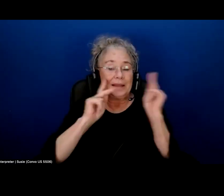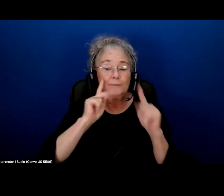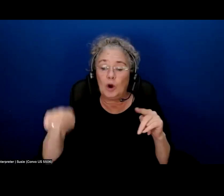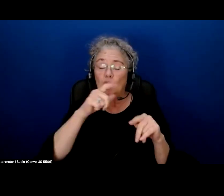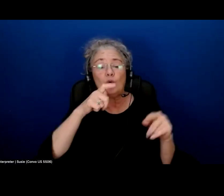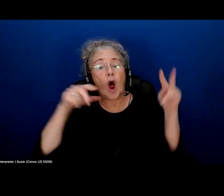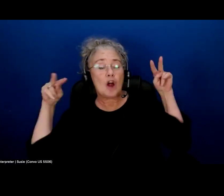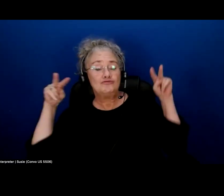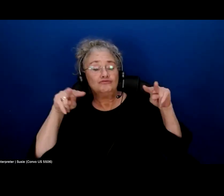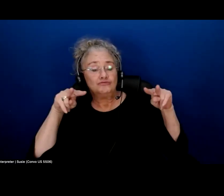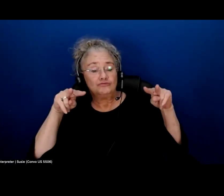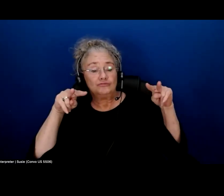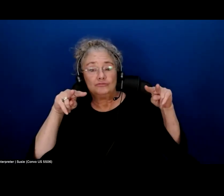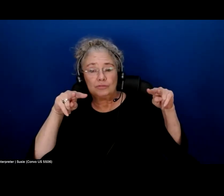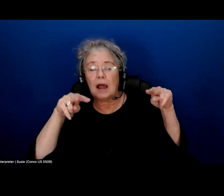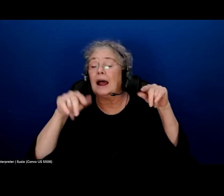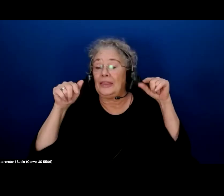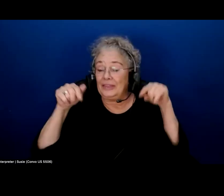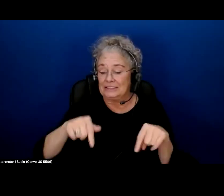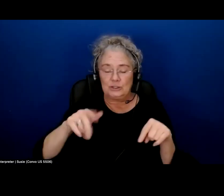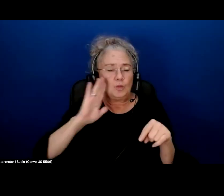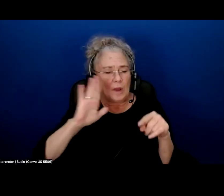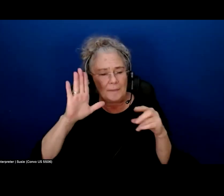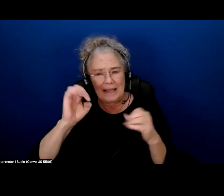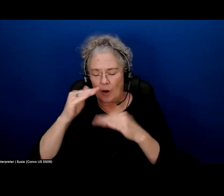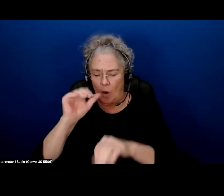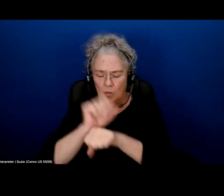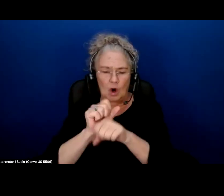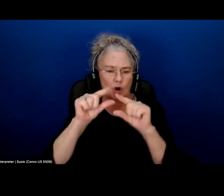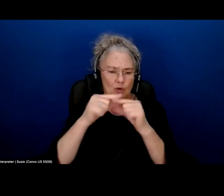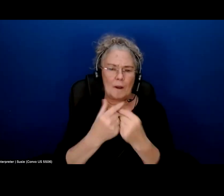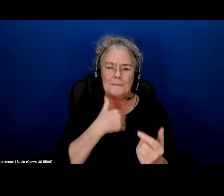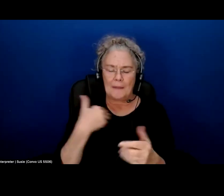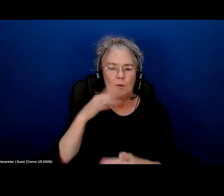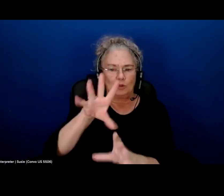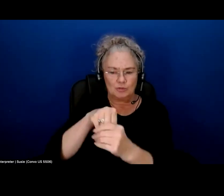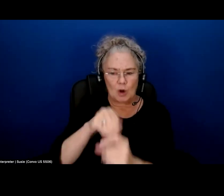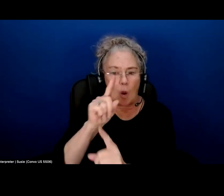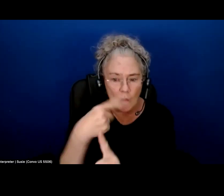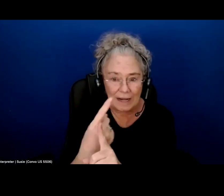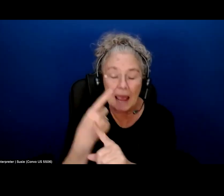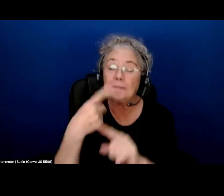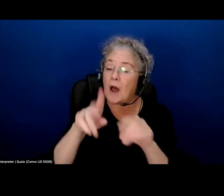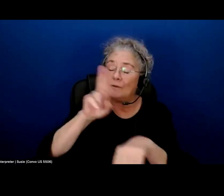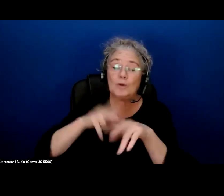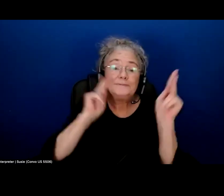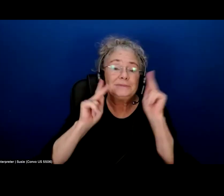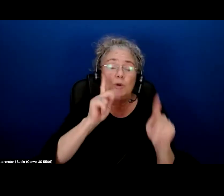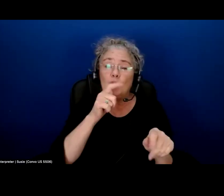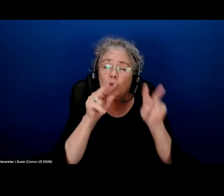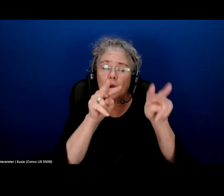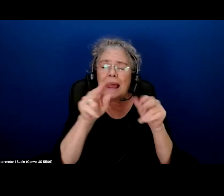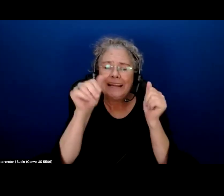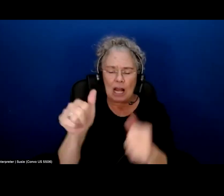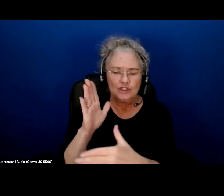viewing, this is going to be strictly work group member participation only. But of course, folks that are viewing can share